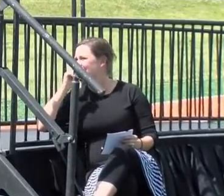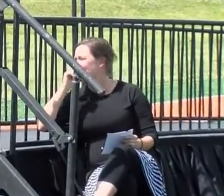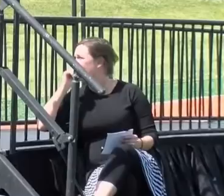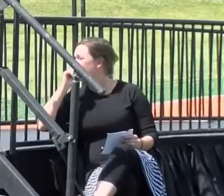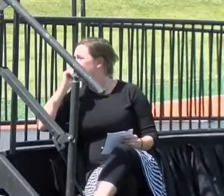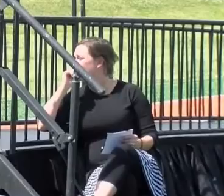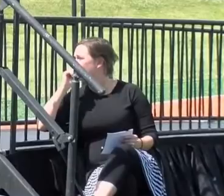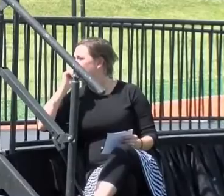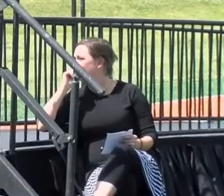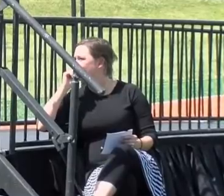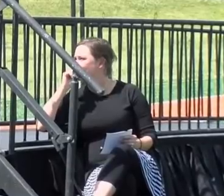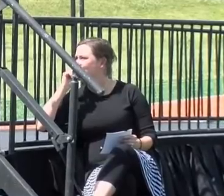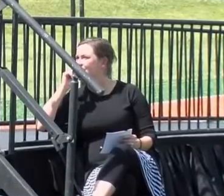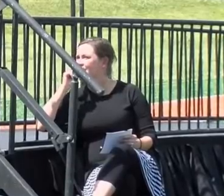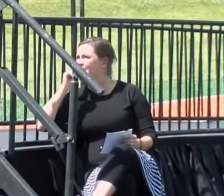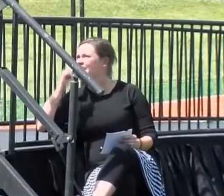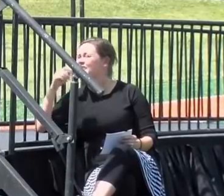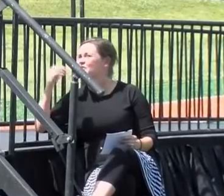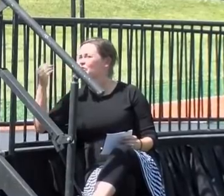Clayton Adamson.